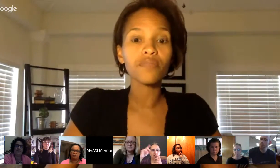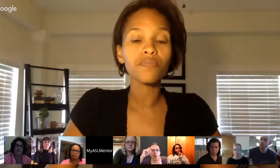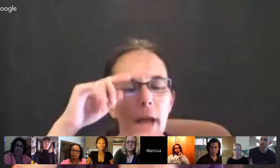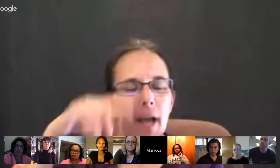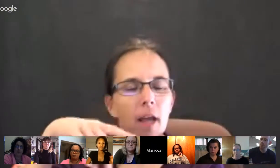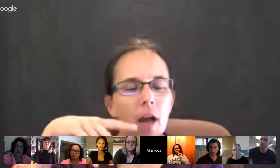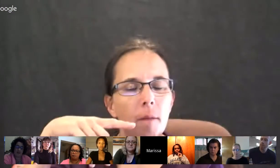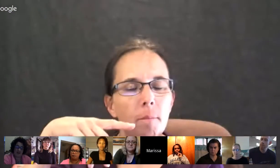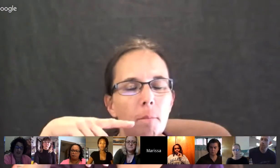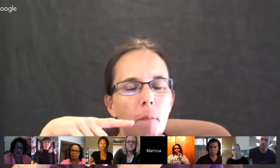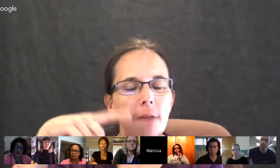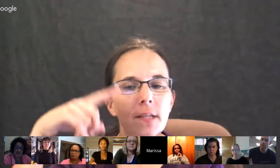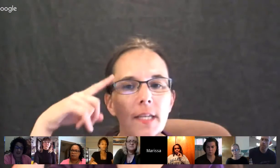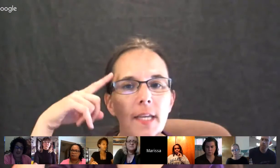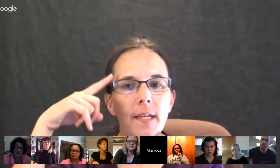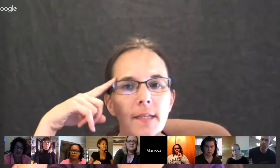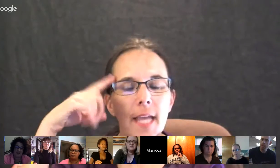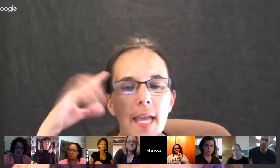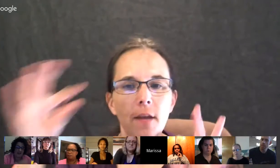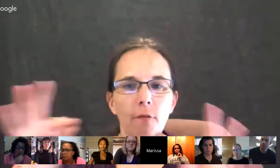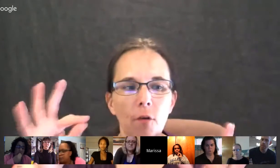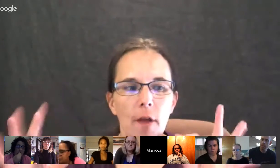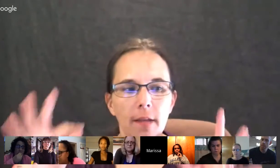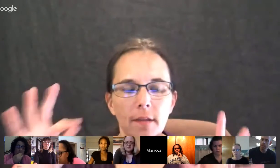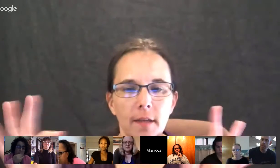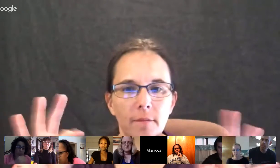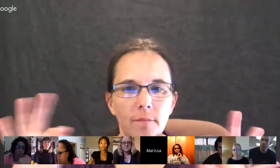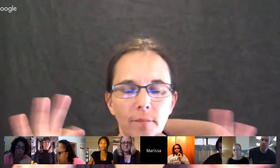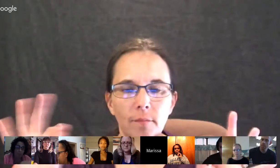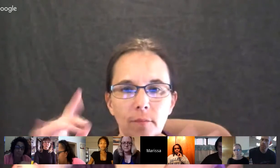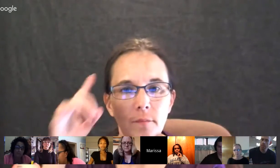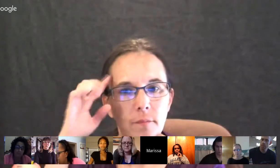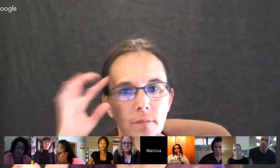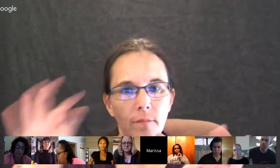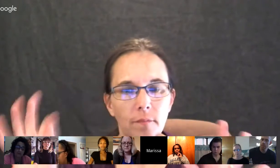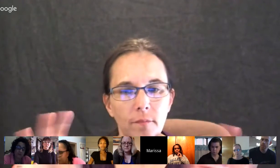I go back? I've seen take it for granted.